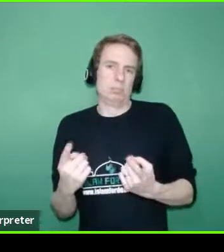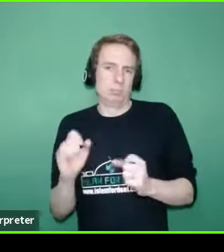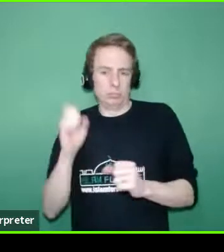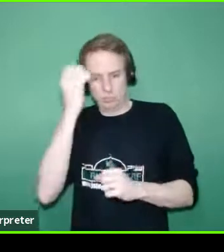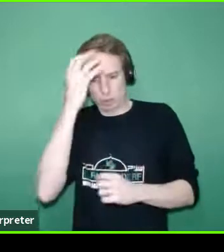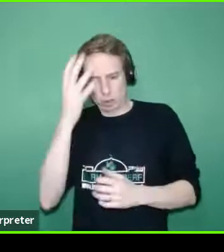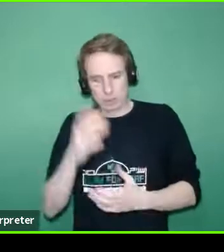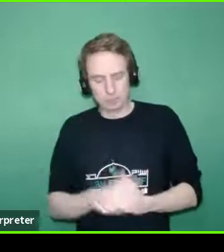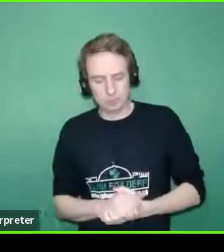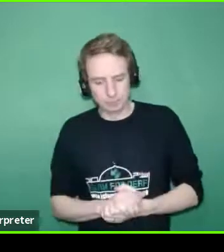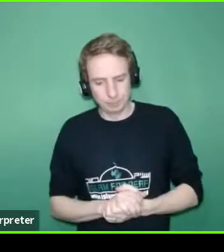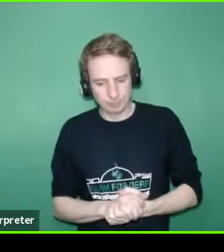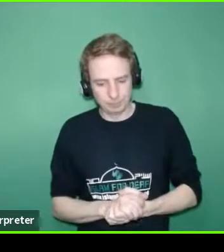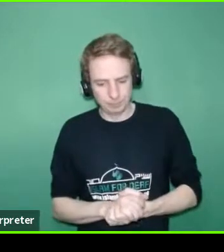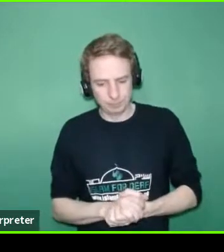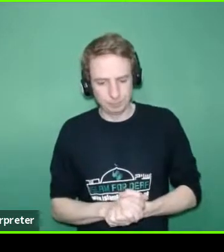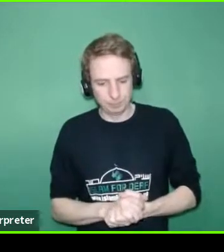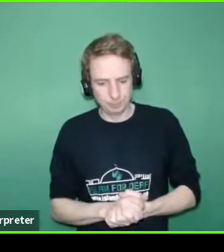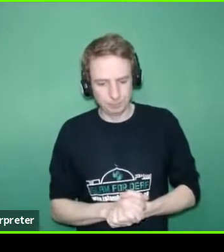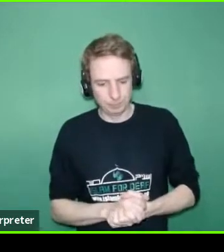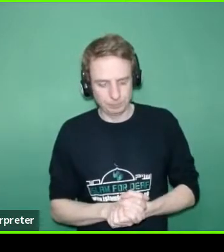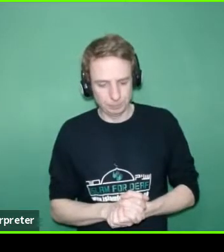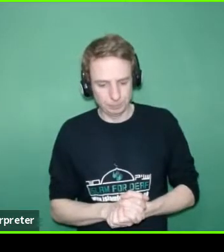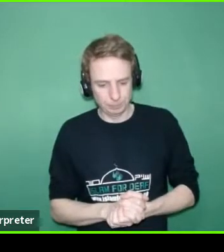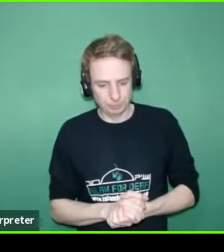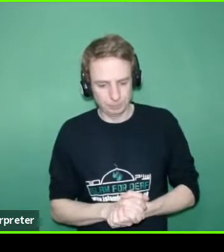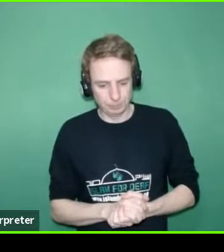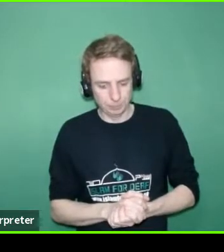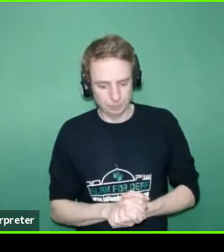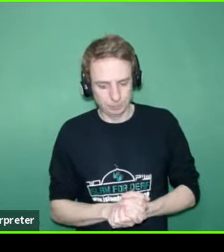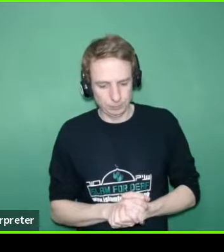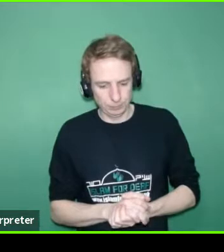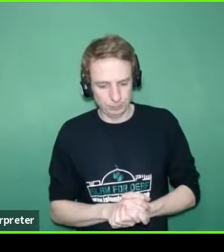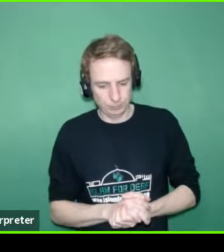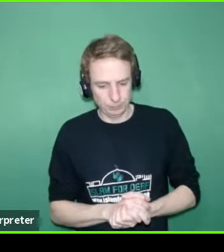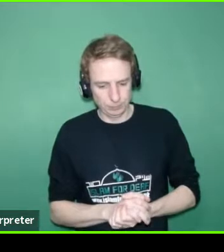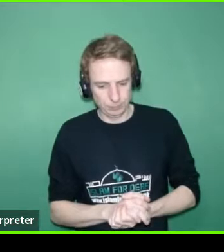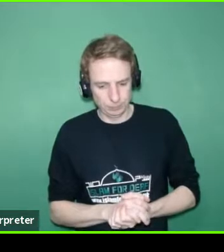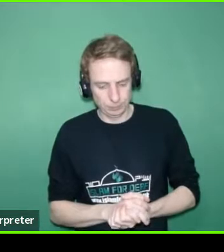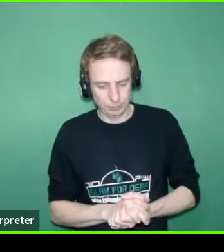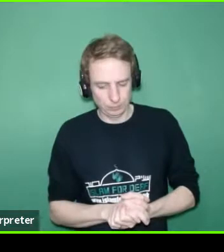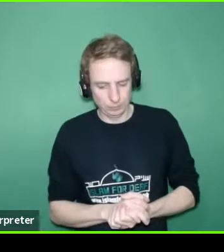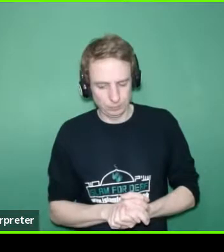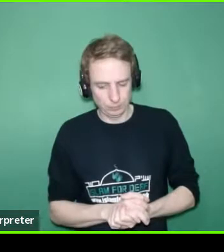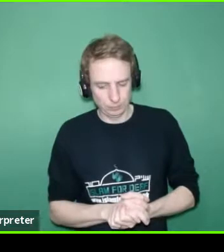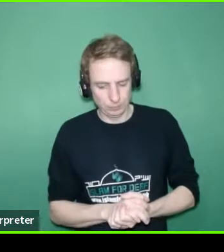Akil. You can see it. Direct message, your DM.